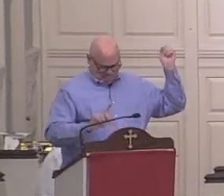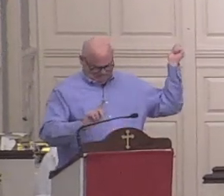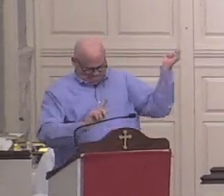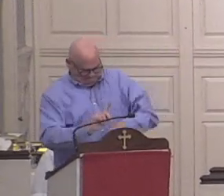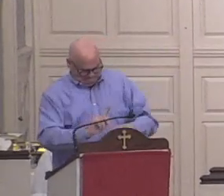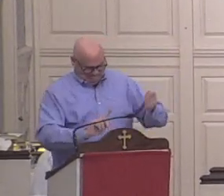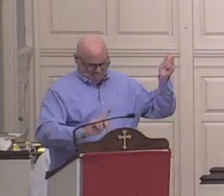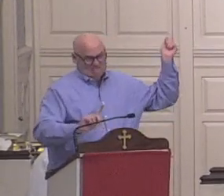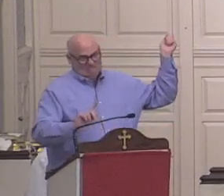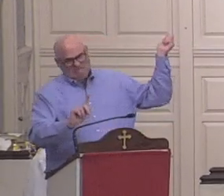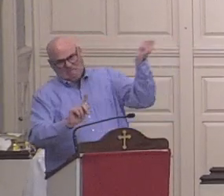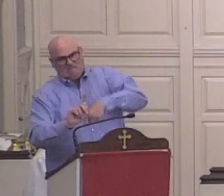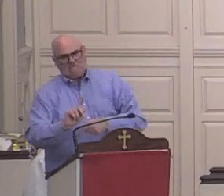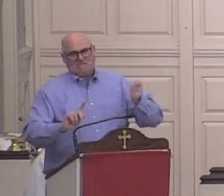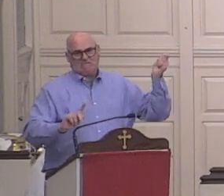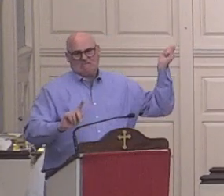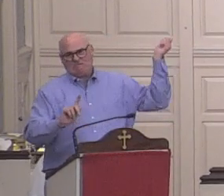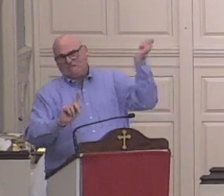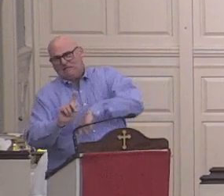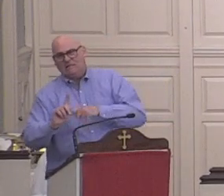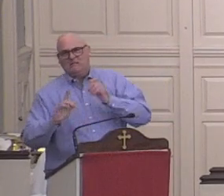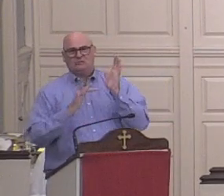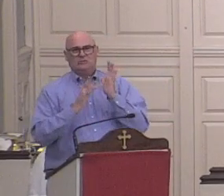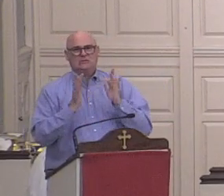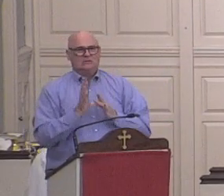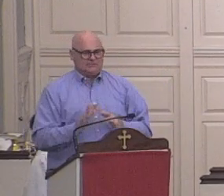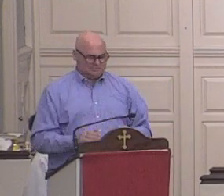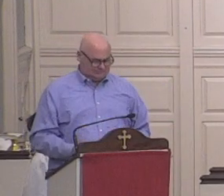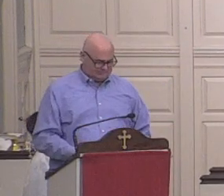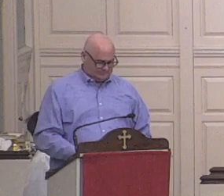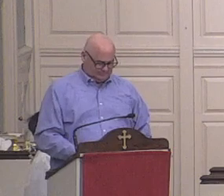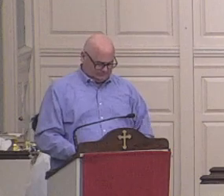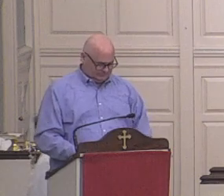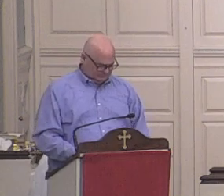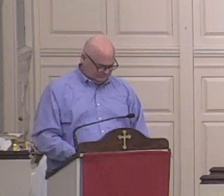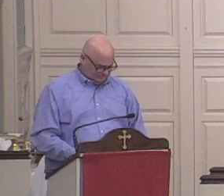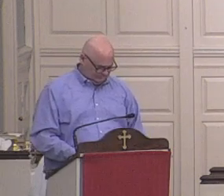And the guards greeted him with blows.